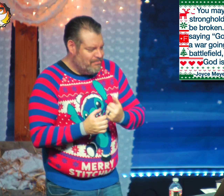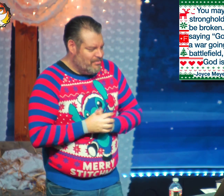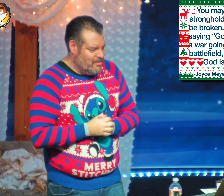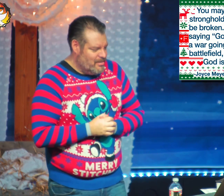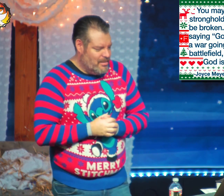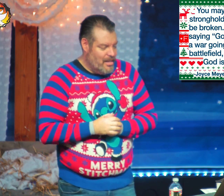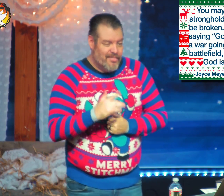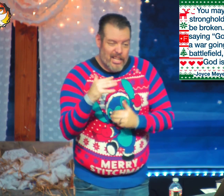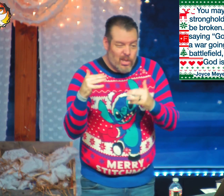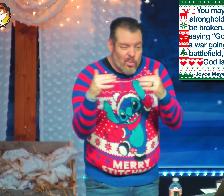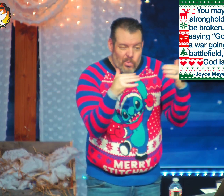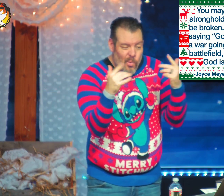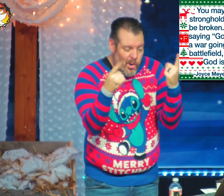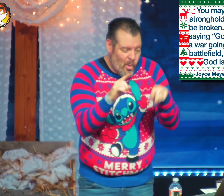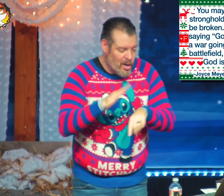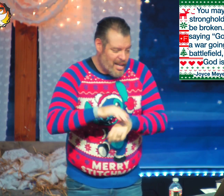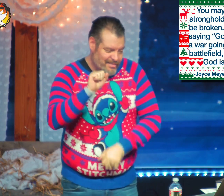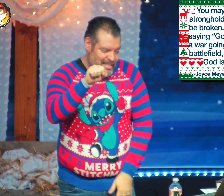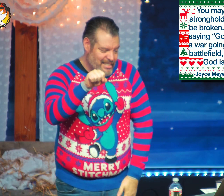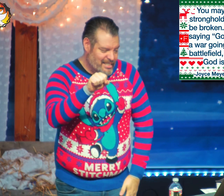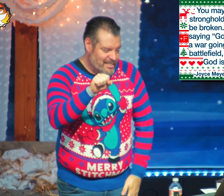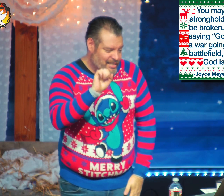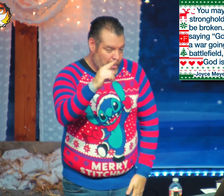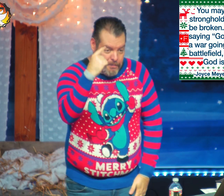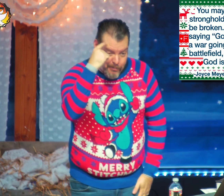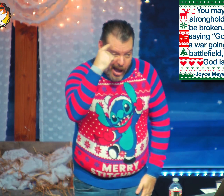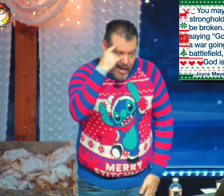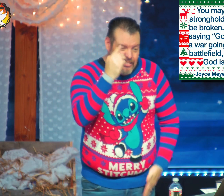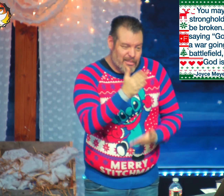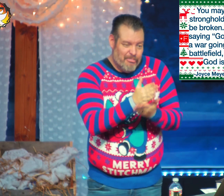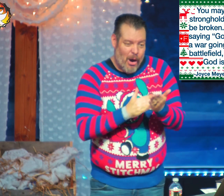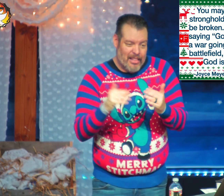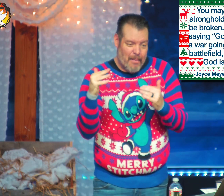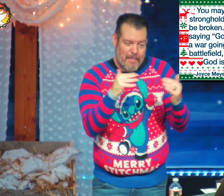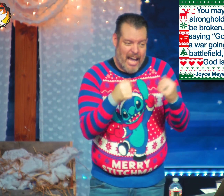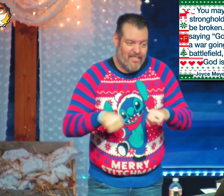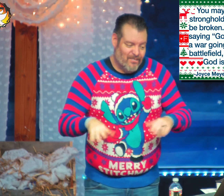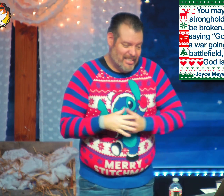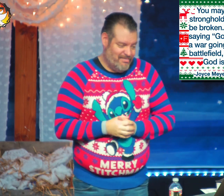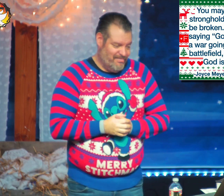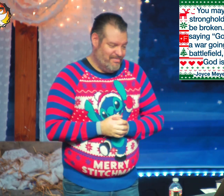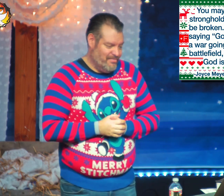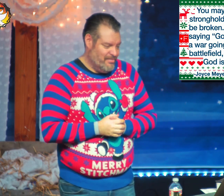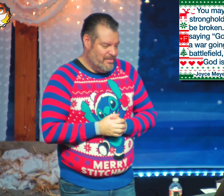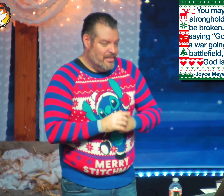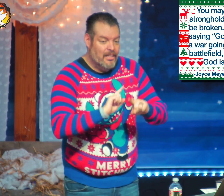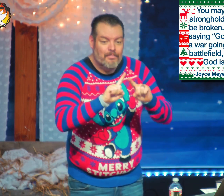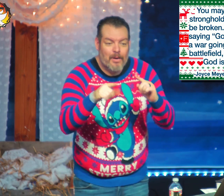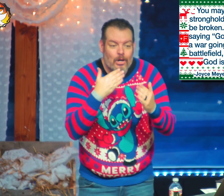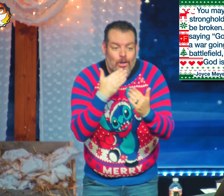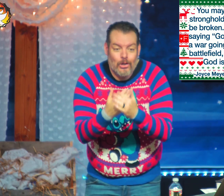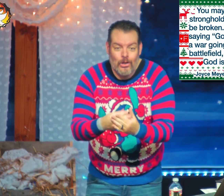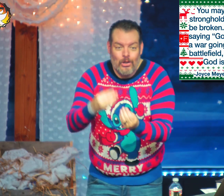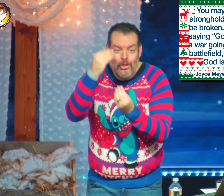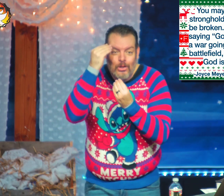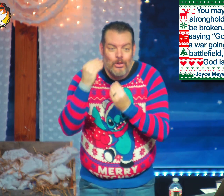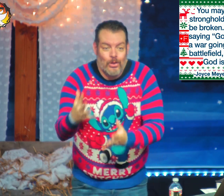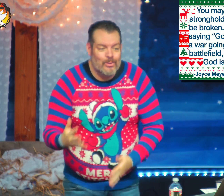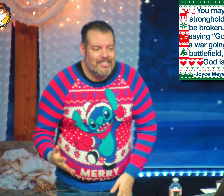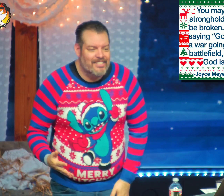be broken. Let me encourage you by saying, God is on your side. There is a